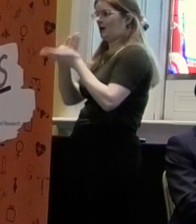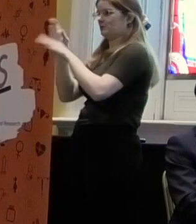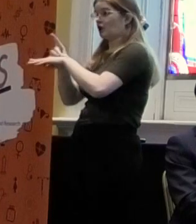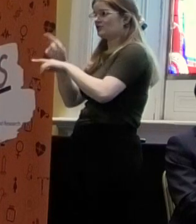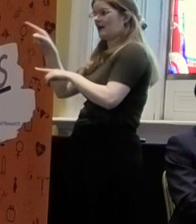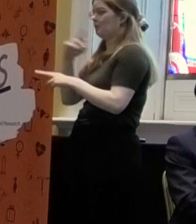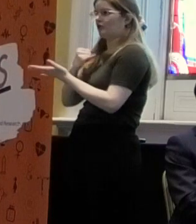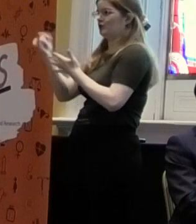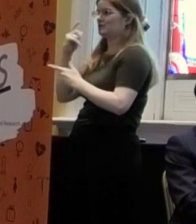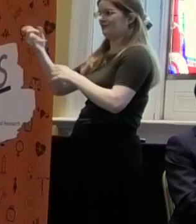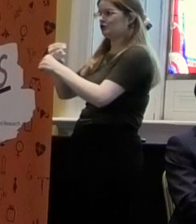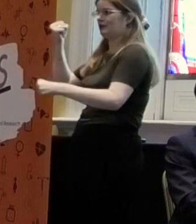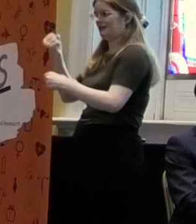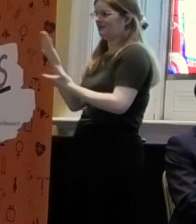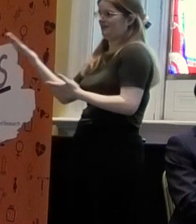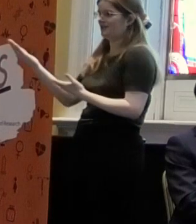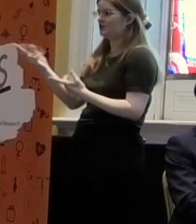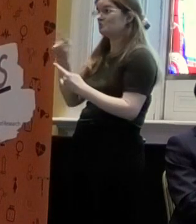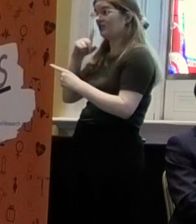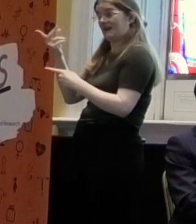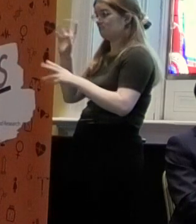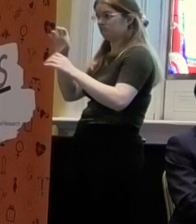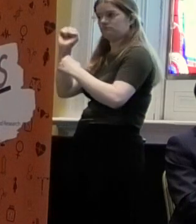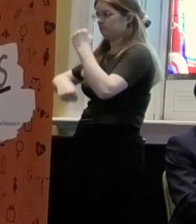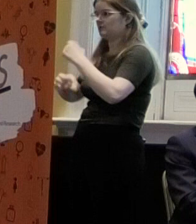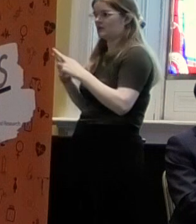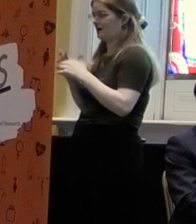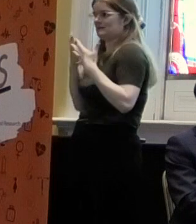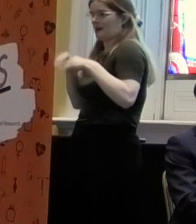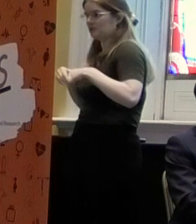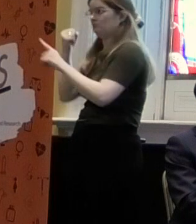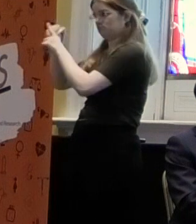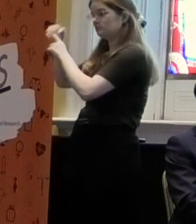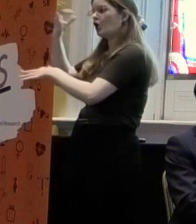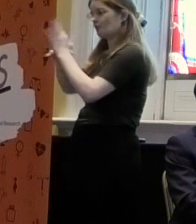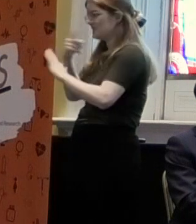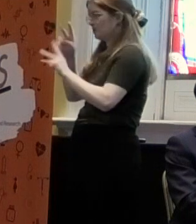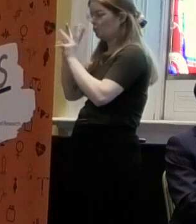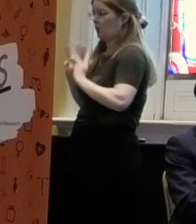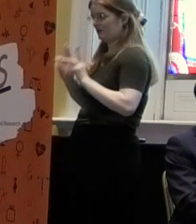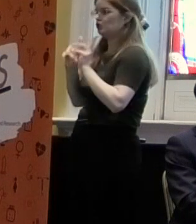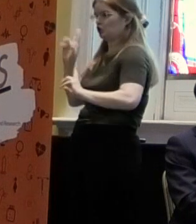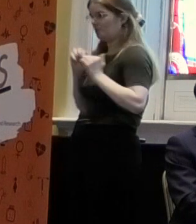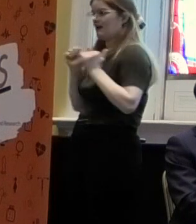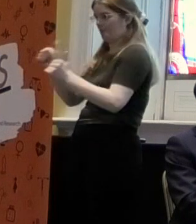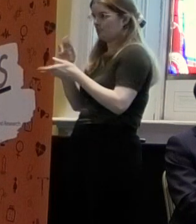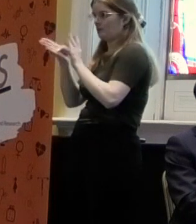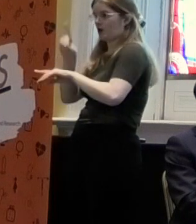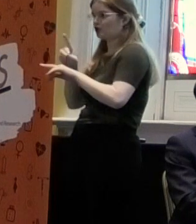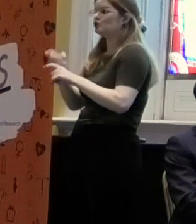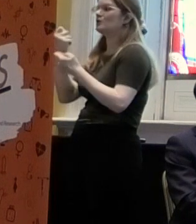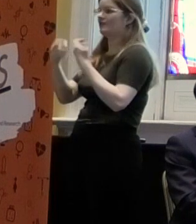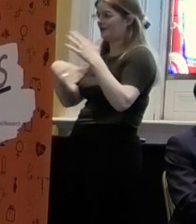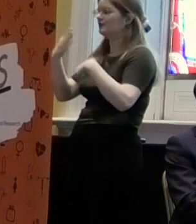Edinburgh Seven. Okay. And they really push the government to allow women to study medicine. So the Enabling Act is passed, I think